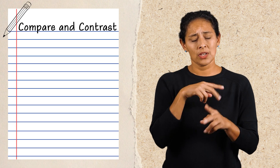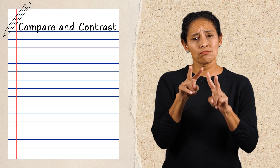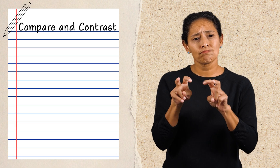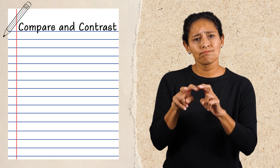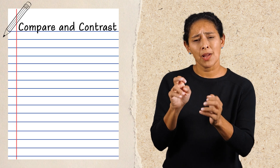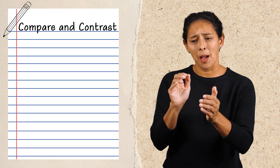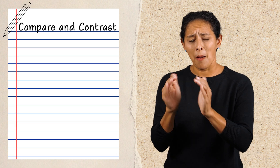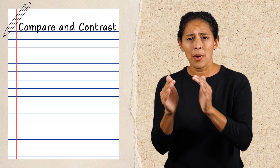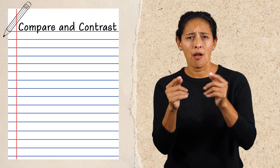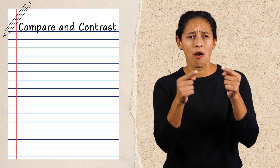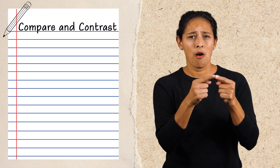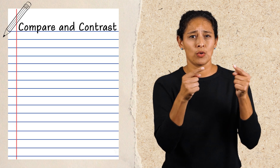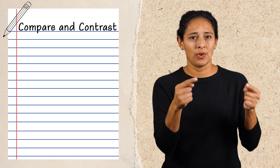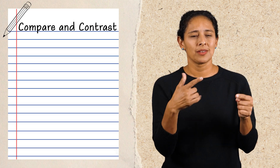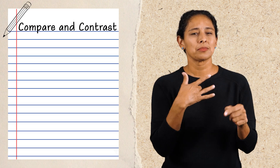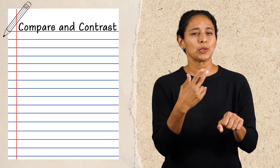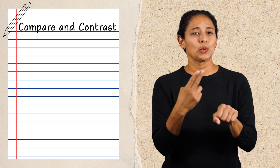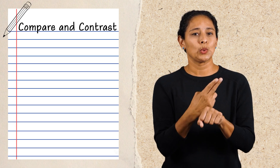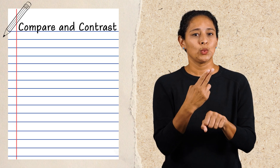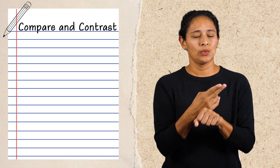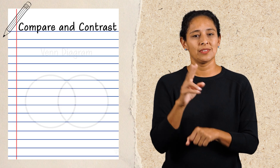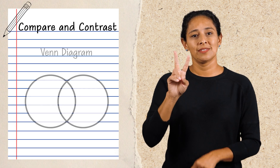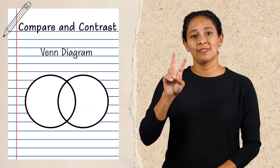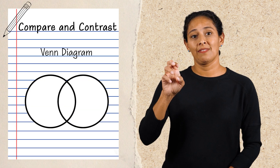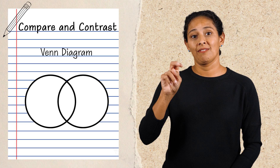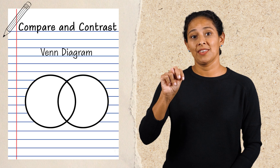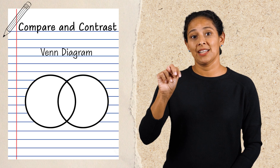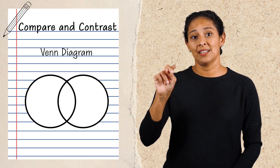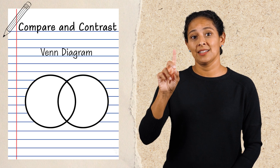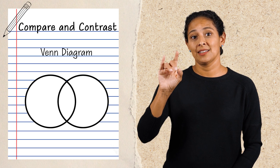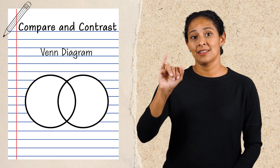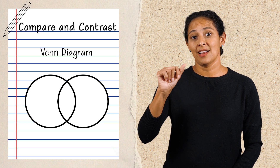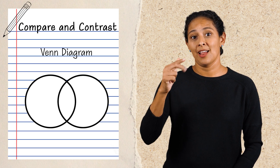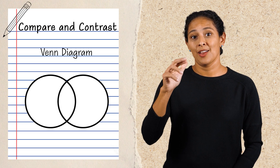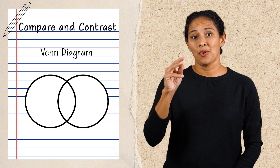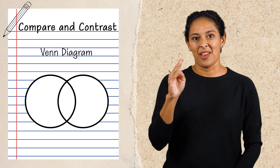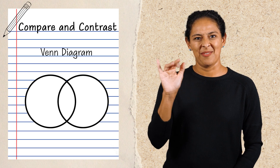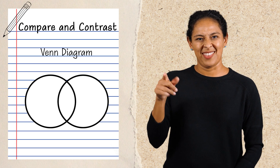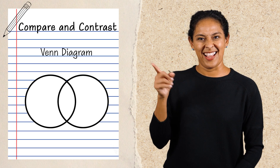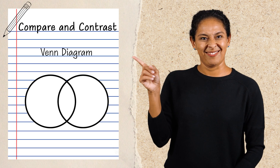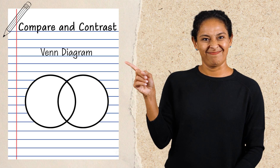Often, when we compare and contrast, we use a Venn diagram.